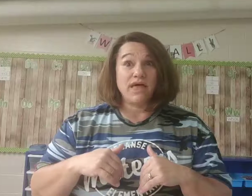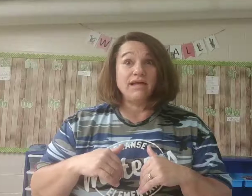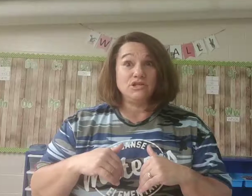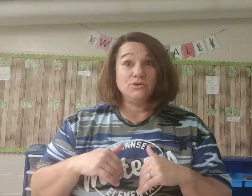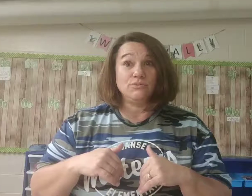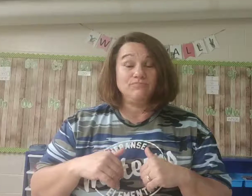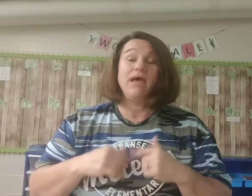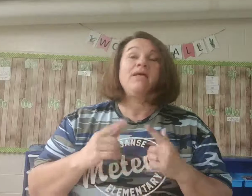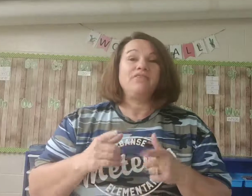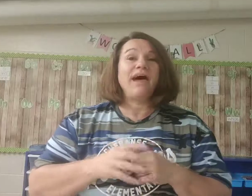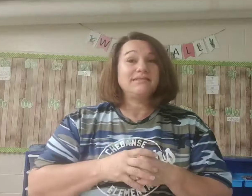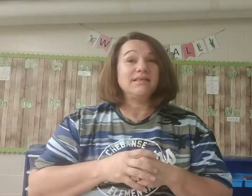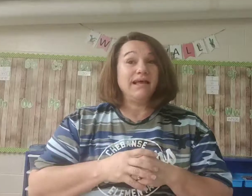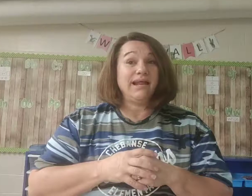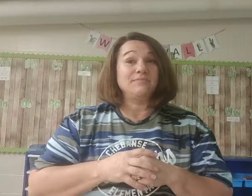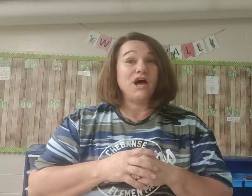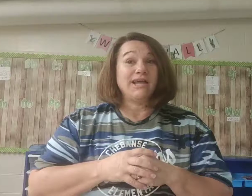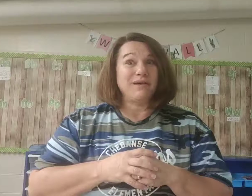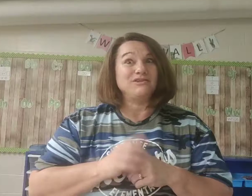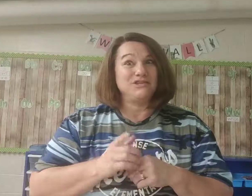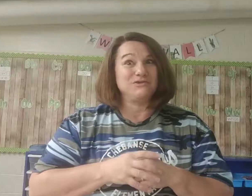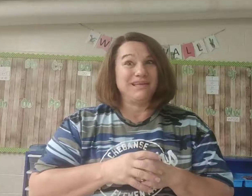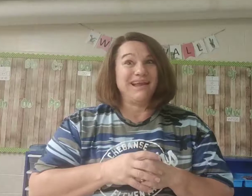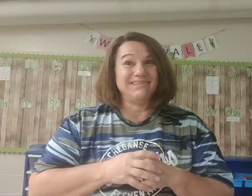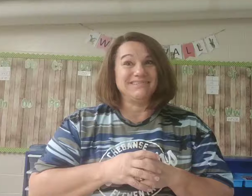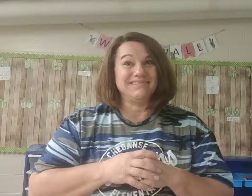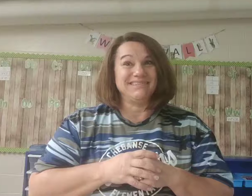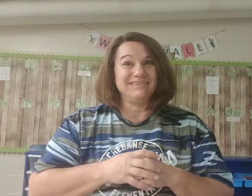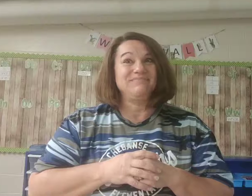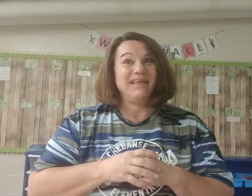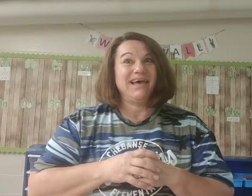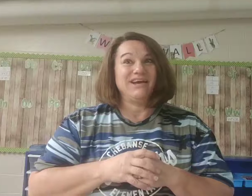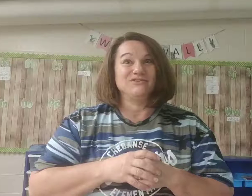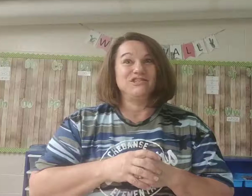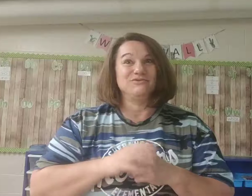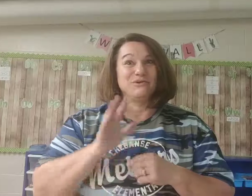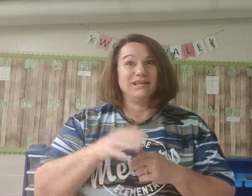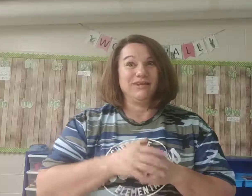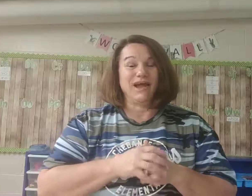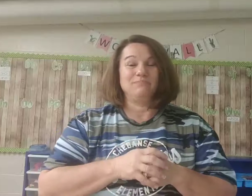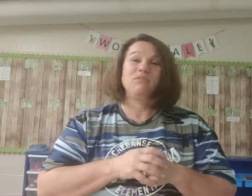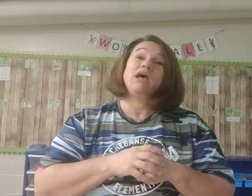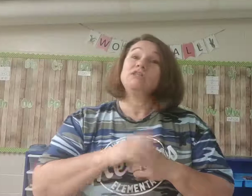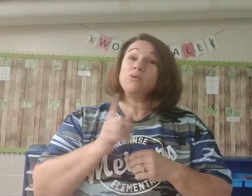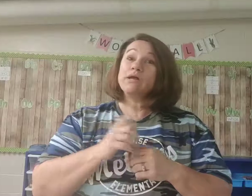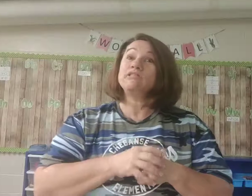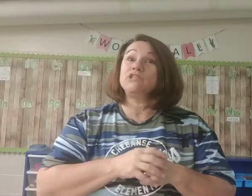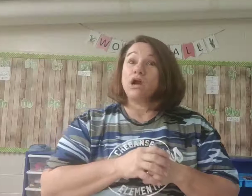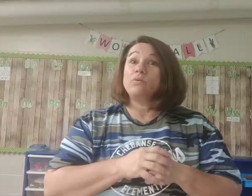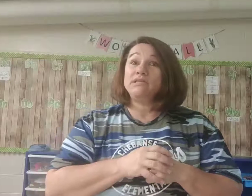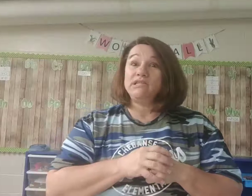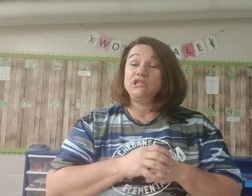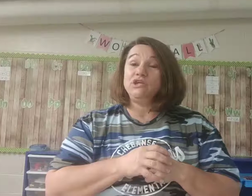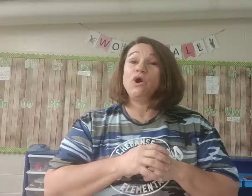that too. That's the lady I'm talking about. She's really nice, isn't she? I know, she's really great. So we're going to start with teaching you